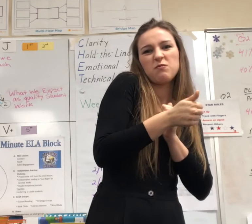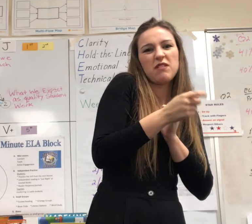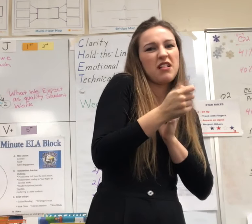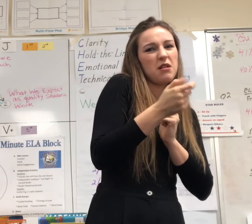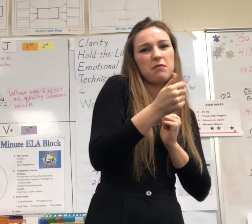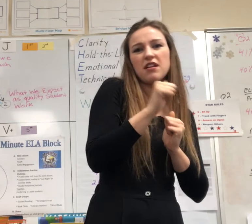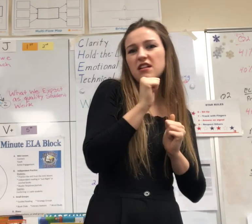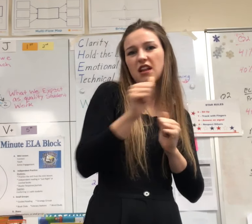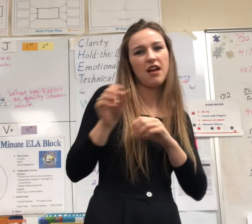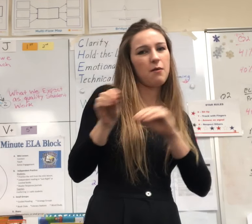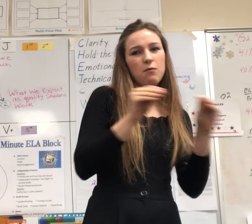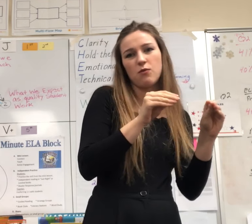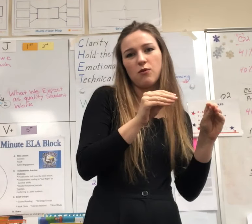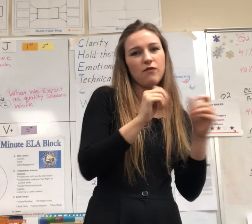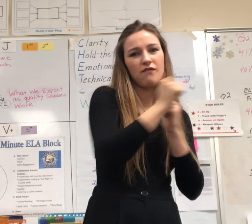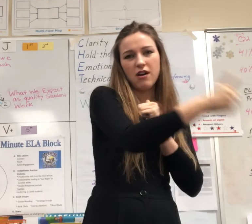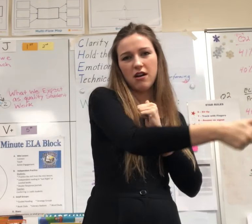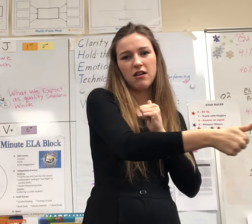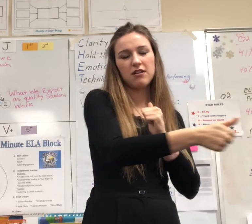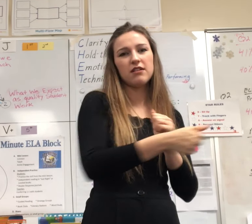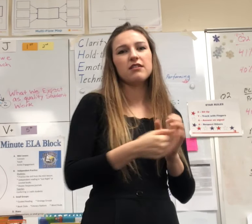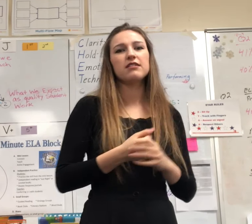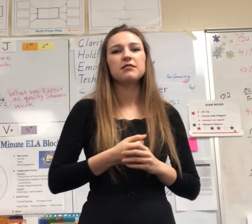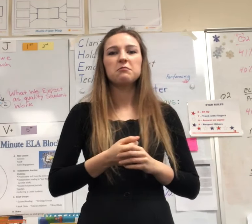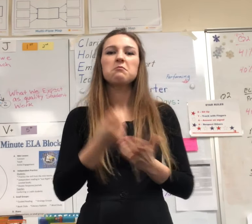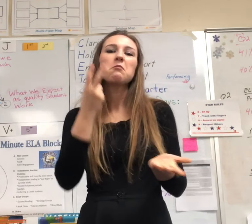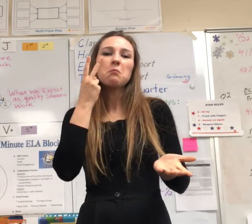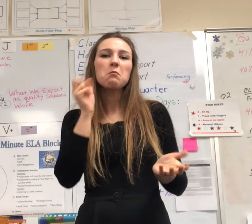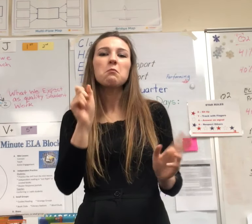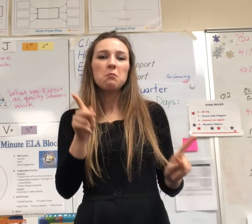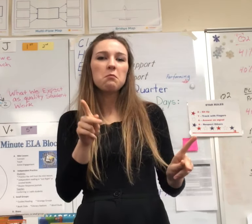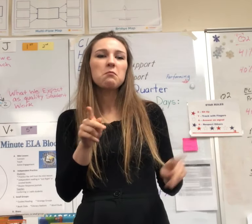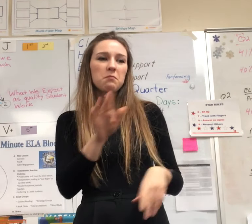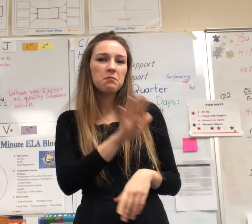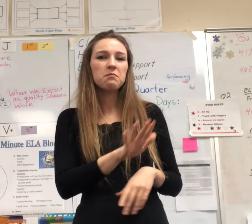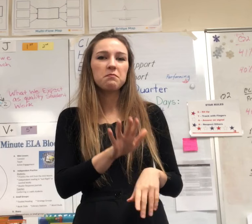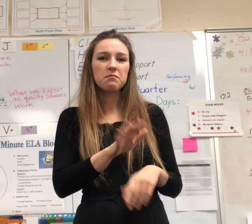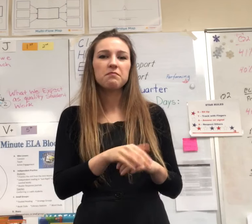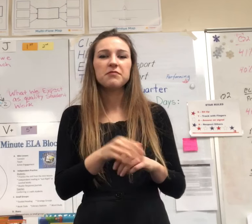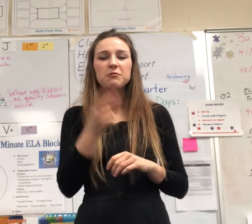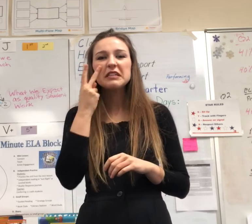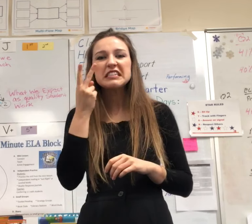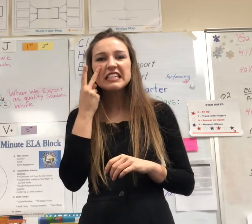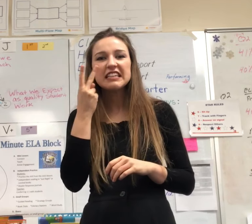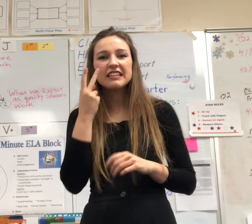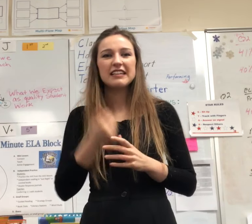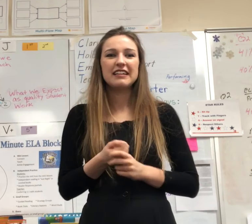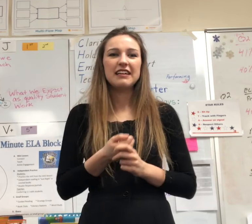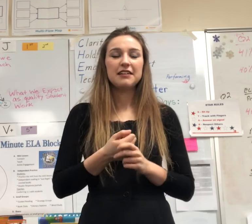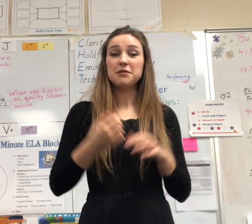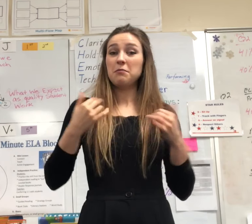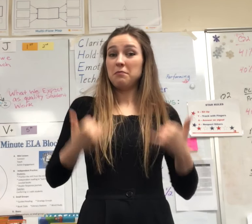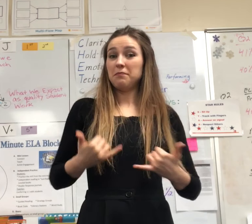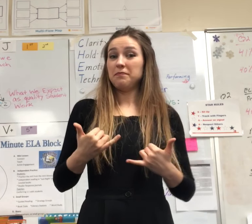Okay, so we're going to see. We're going to find out. I would like you to open up